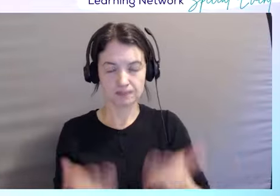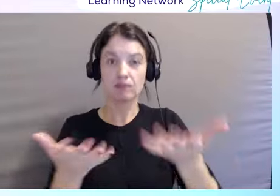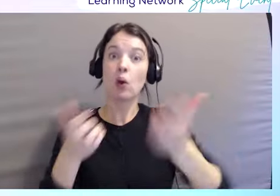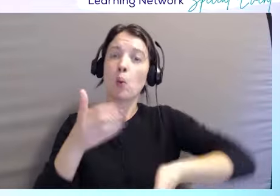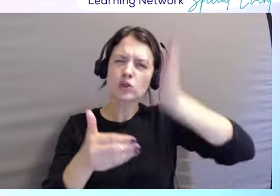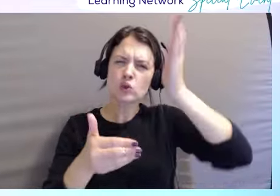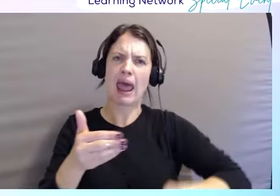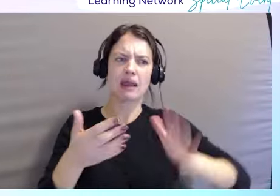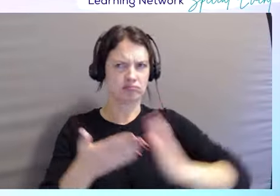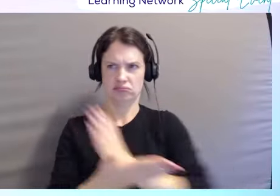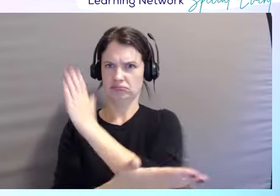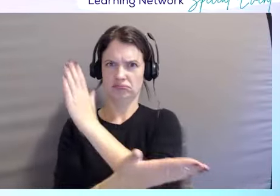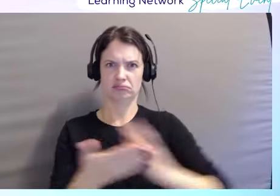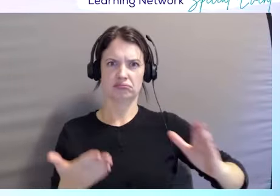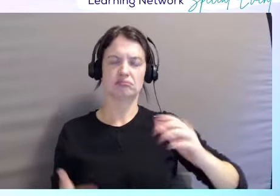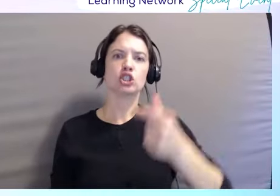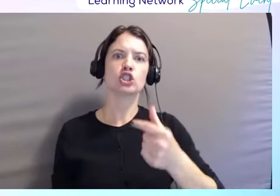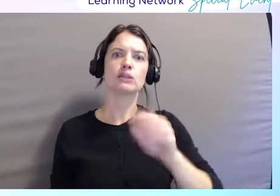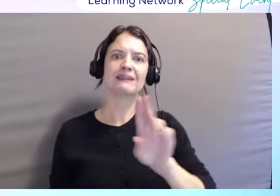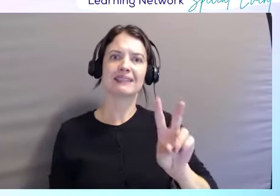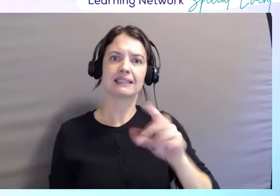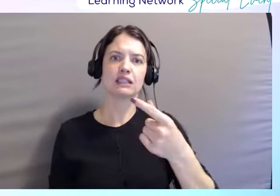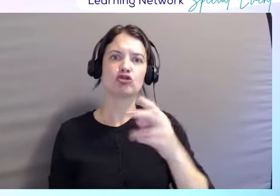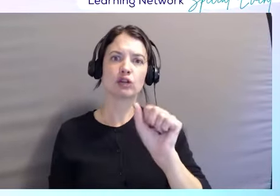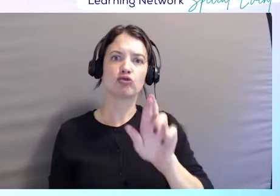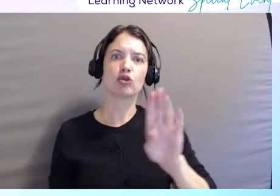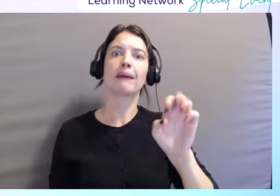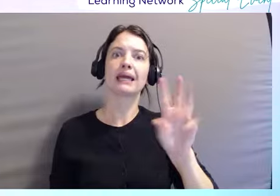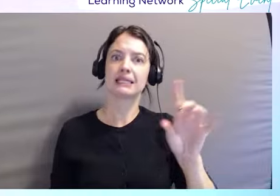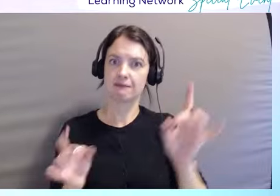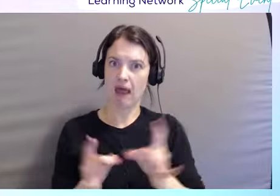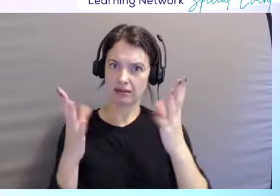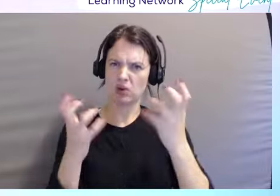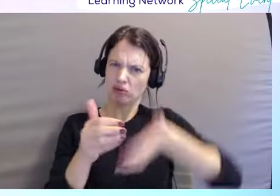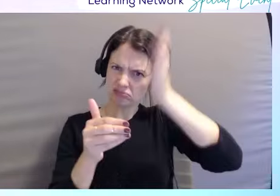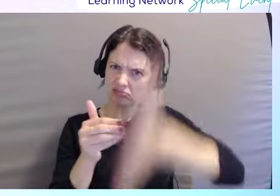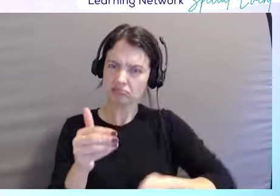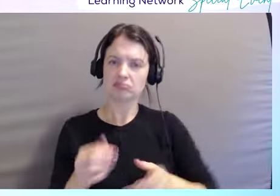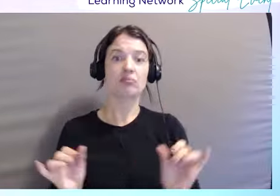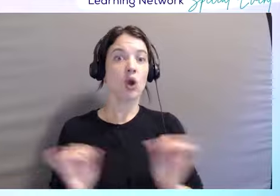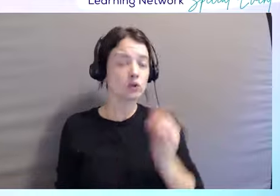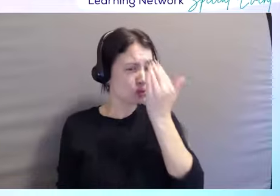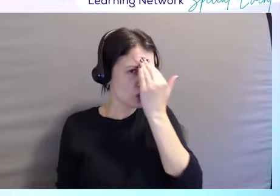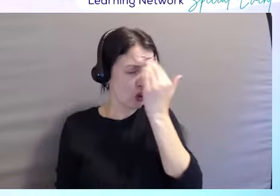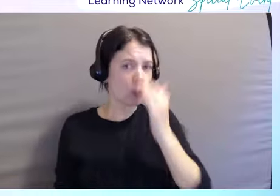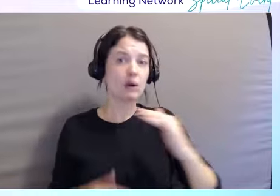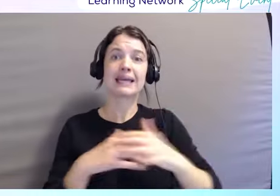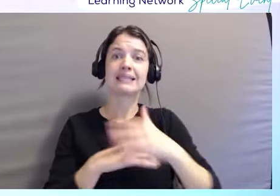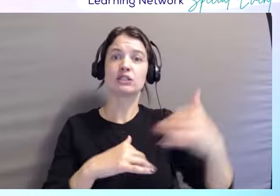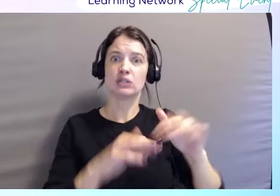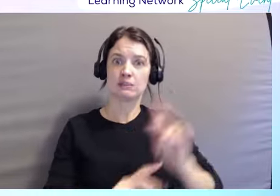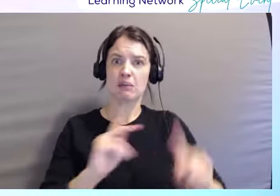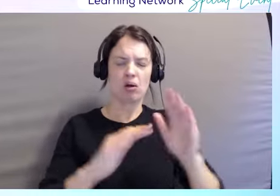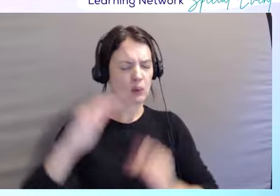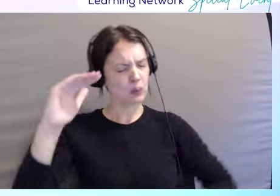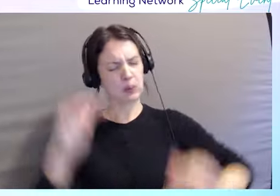gender-based violence, we also recognize that today, Indigenous people face disproportionate forms of gender-based violence and